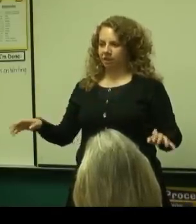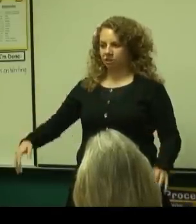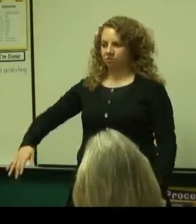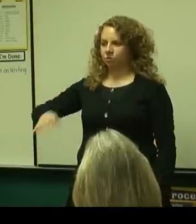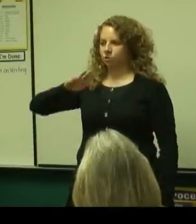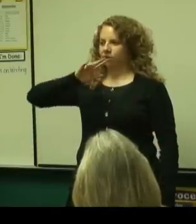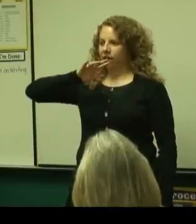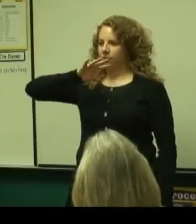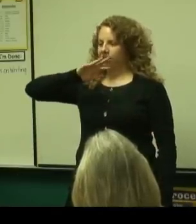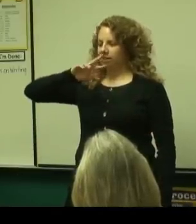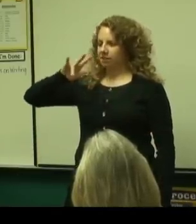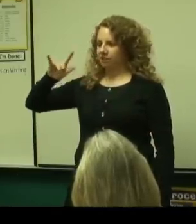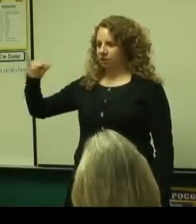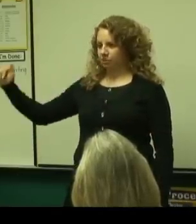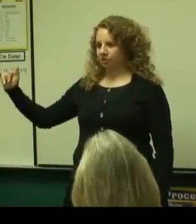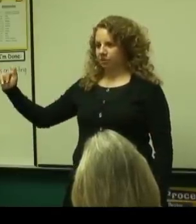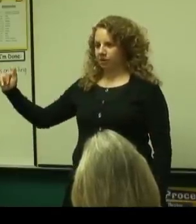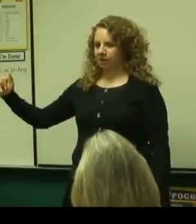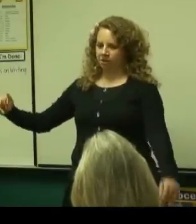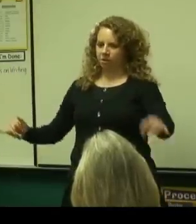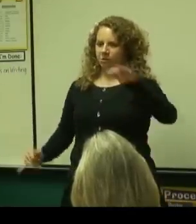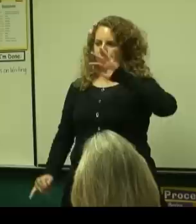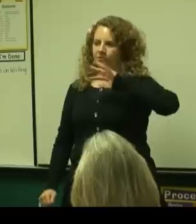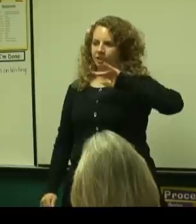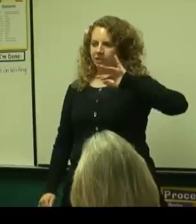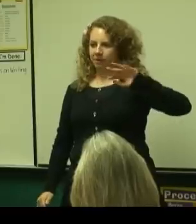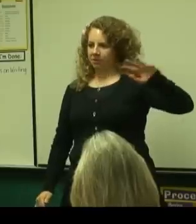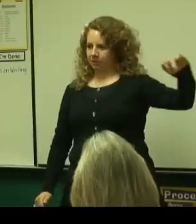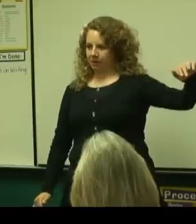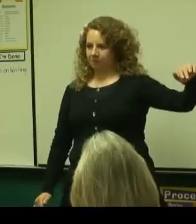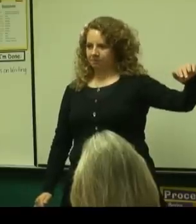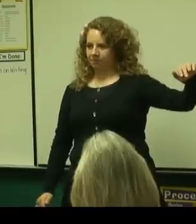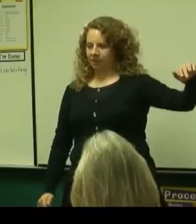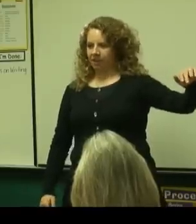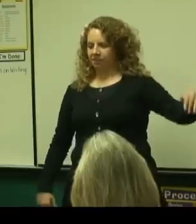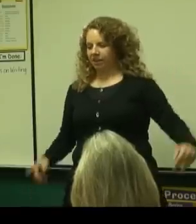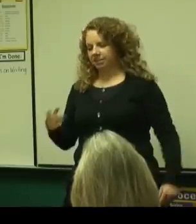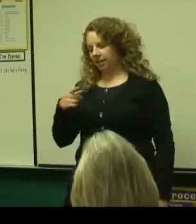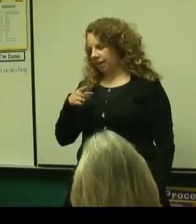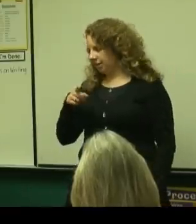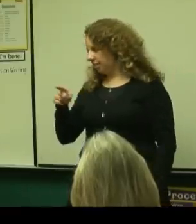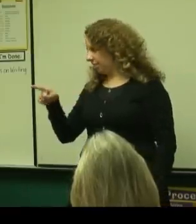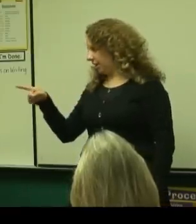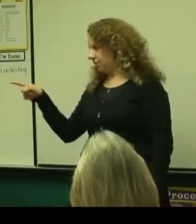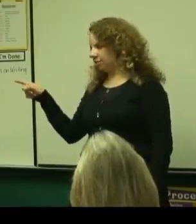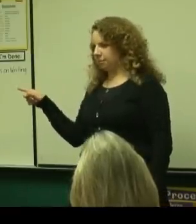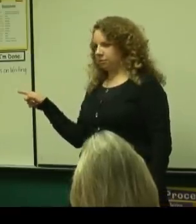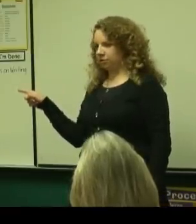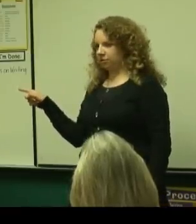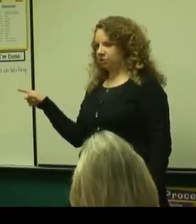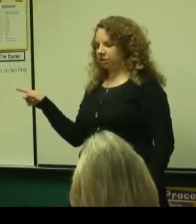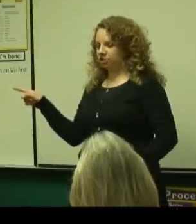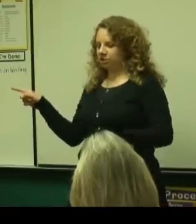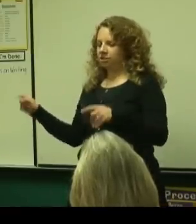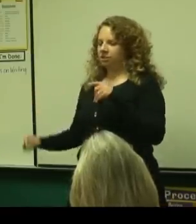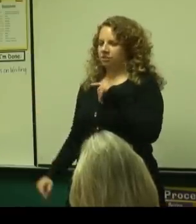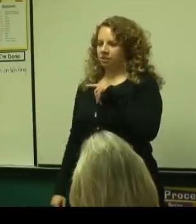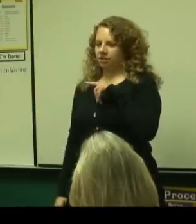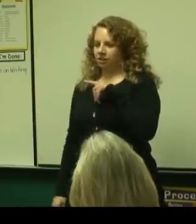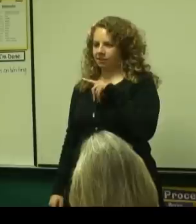direction. So if I'm right-handed and I finger spell this way, you will finger spell this way. If I sign they or them going this direction, then a